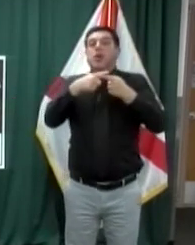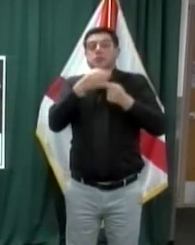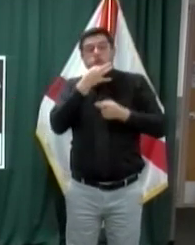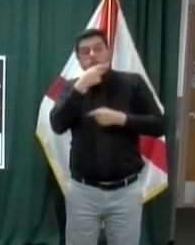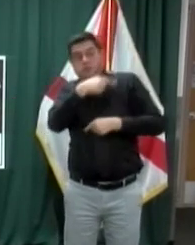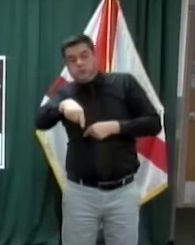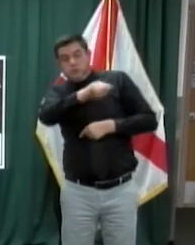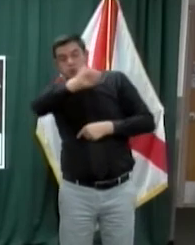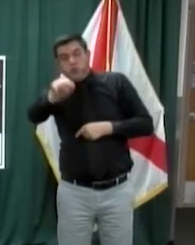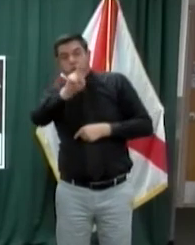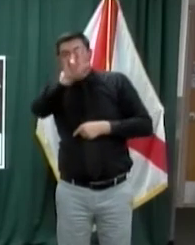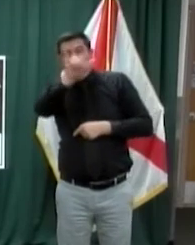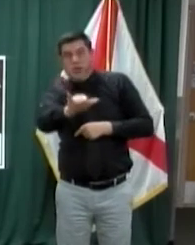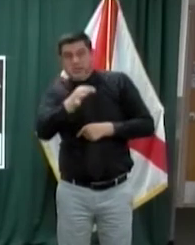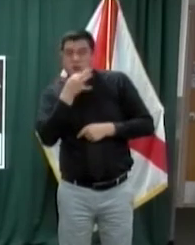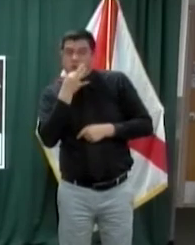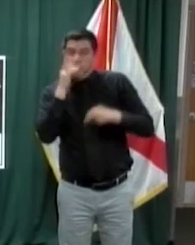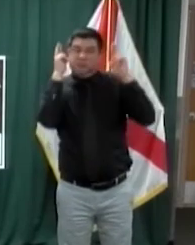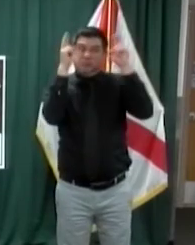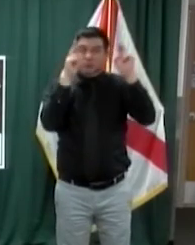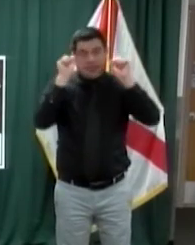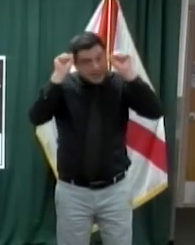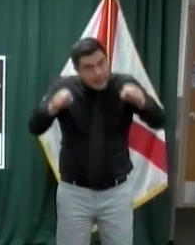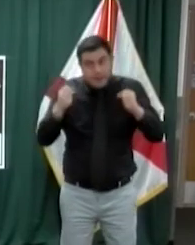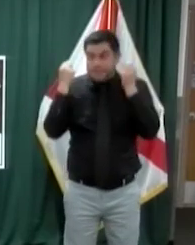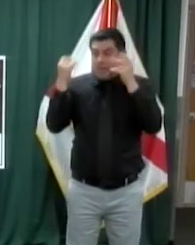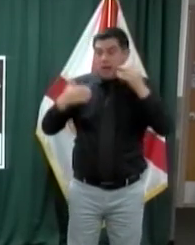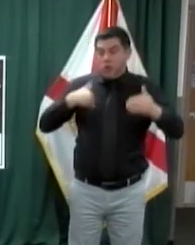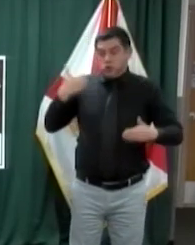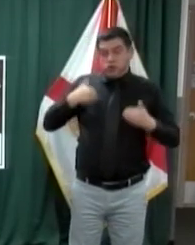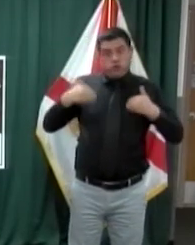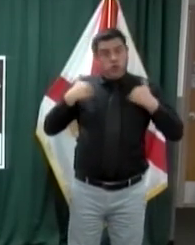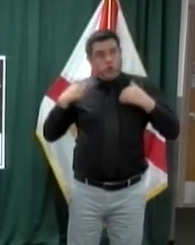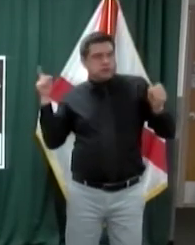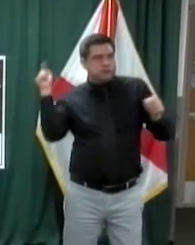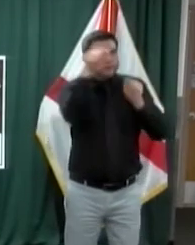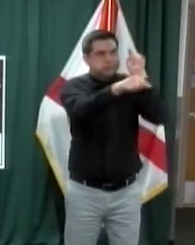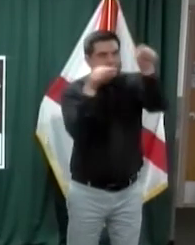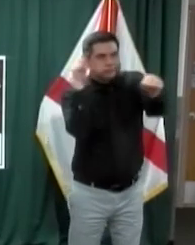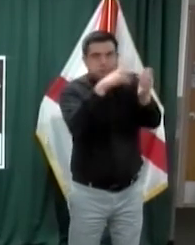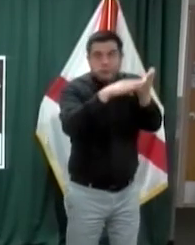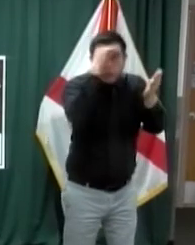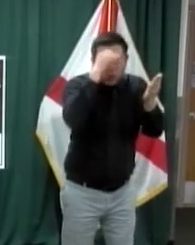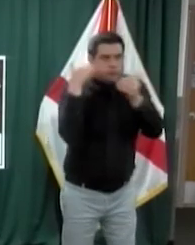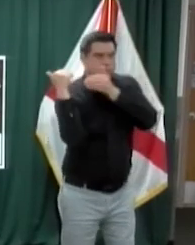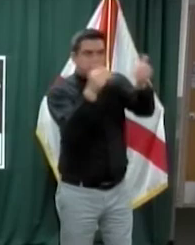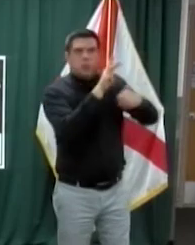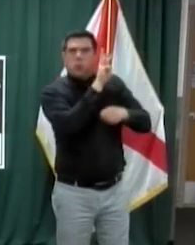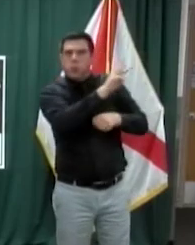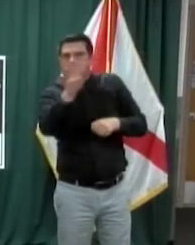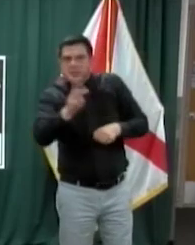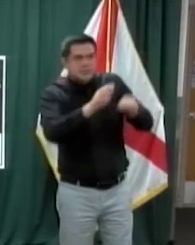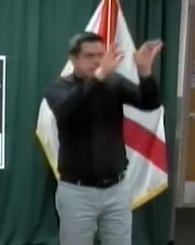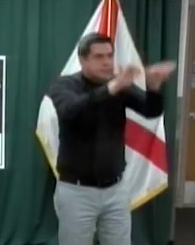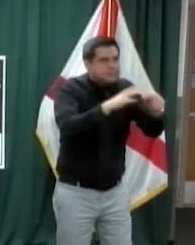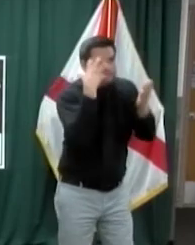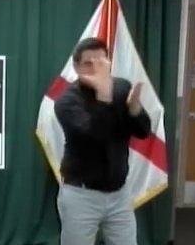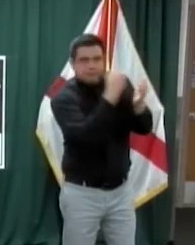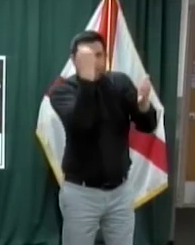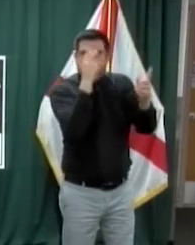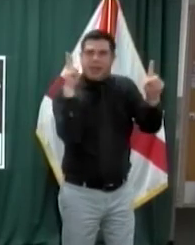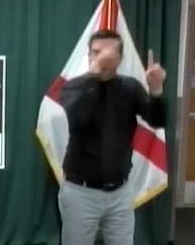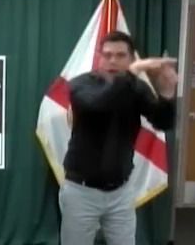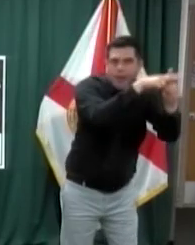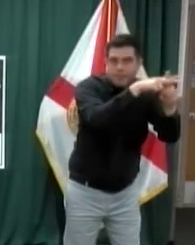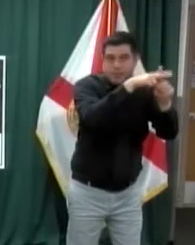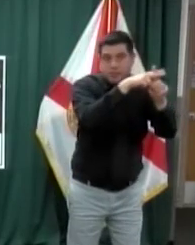sign up. And young people are being very affected during this crisis. Many of them are losing jobs in those retail industries, so it's very